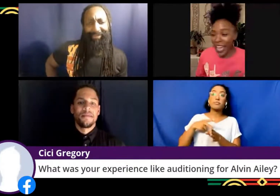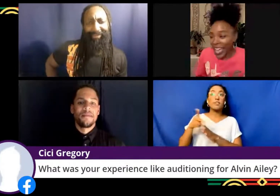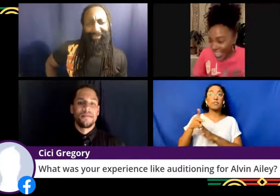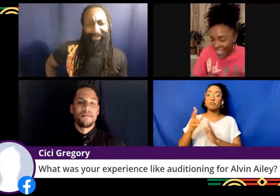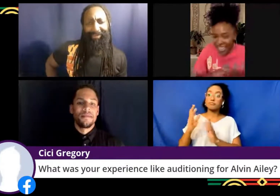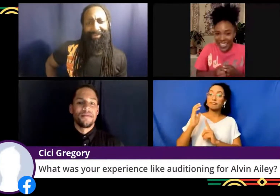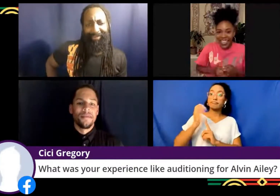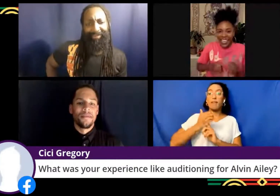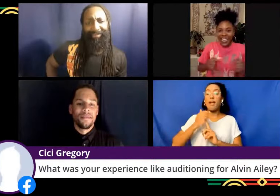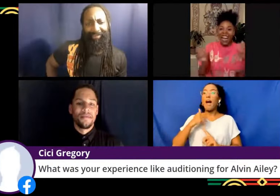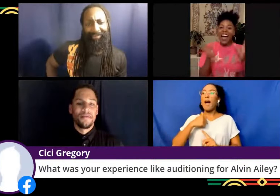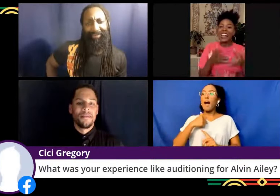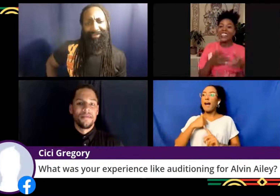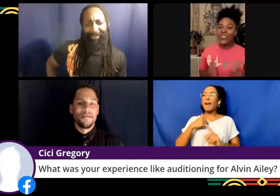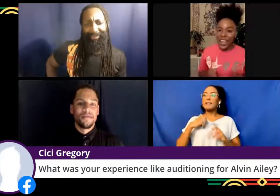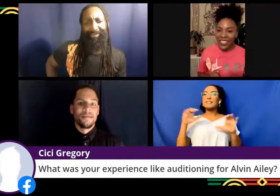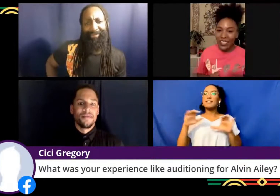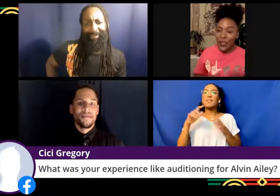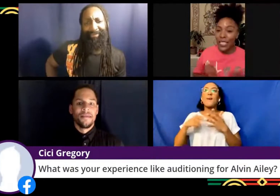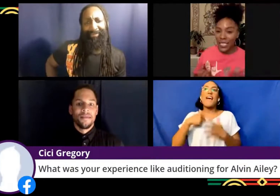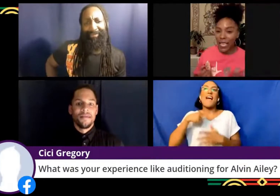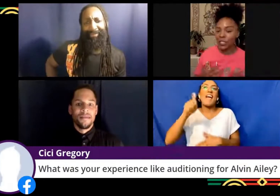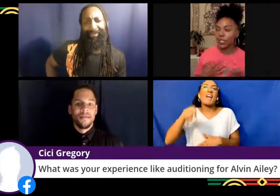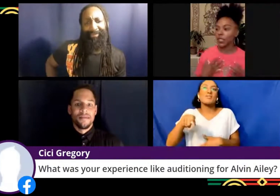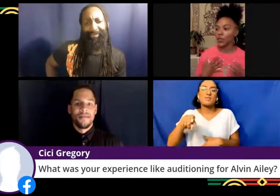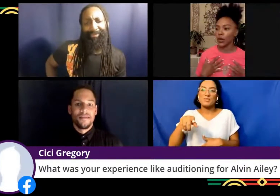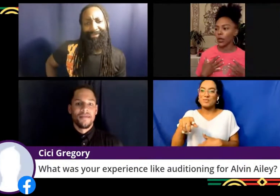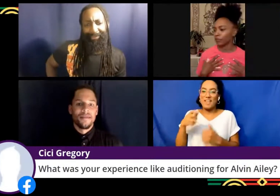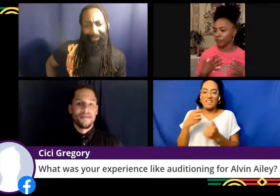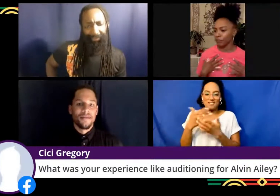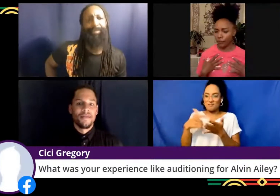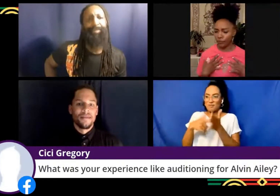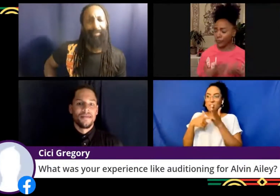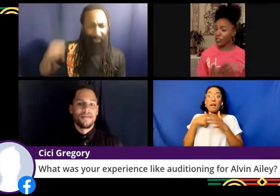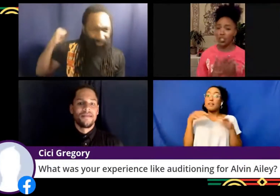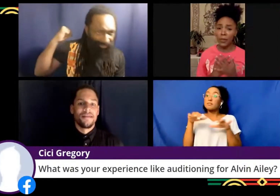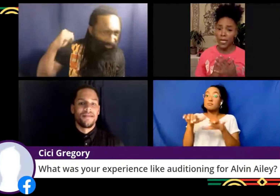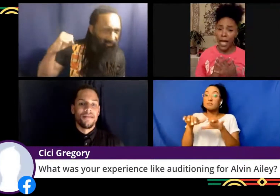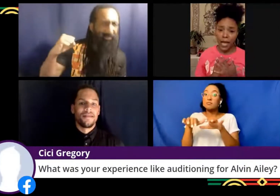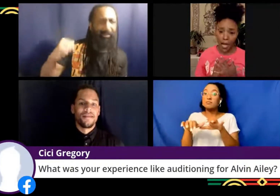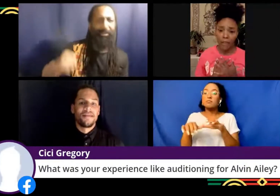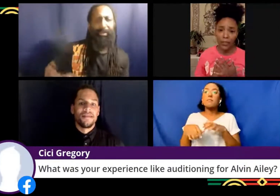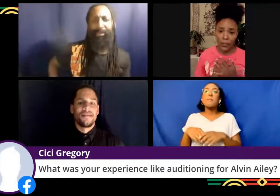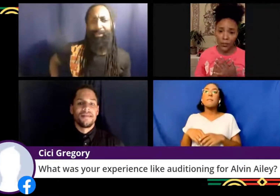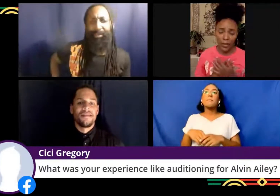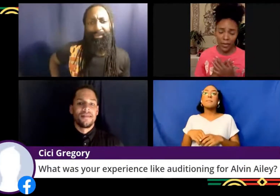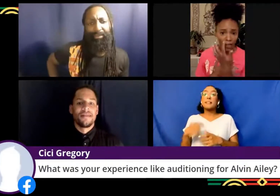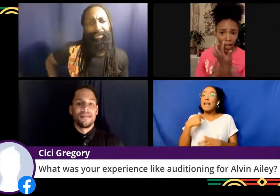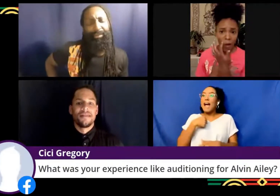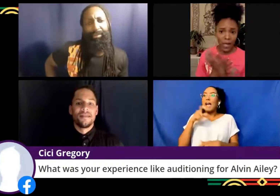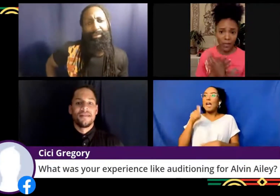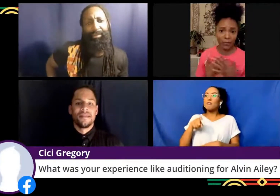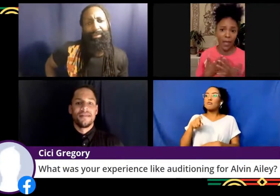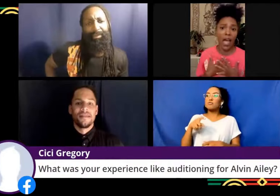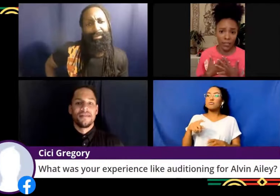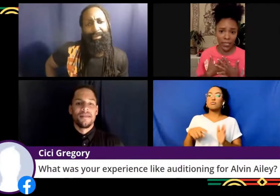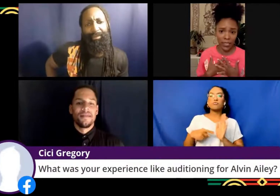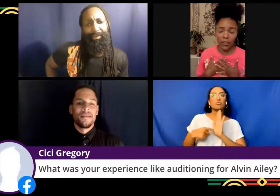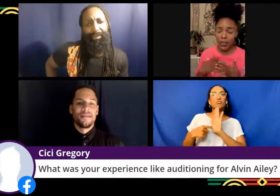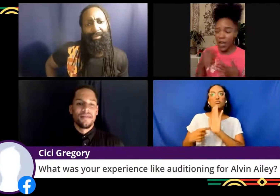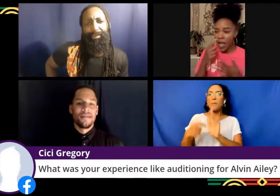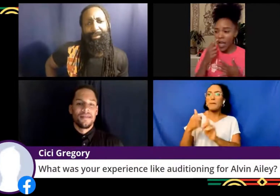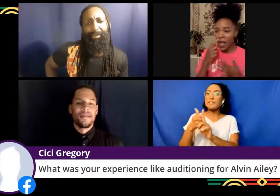do. Okay. I did what I had to do on set, just because I have to present myself how I